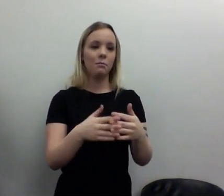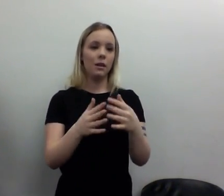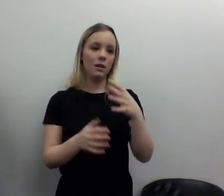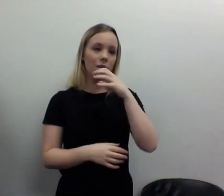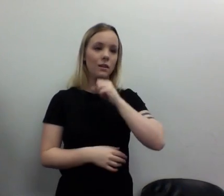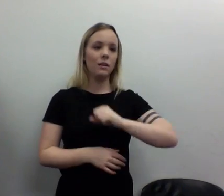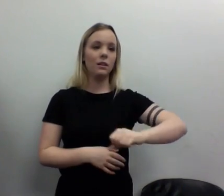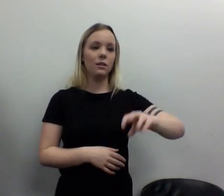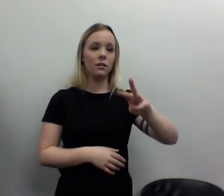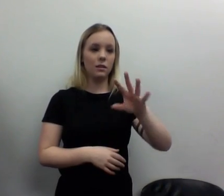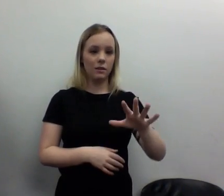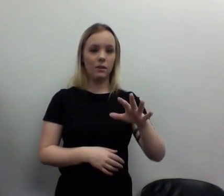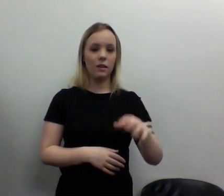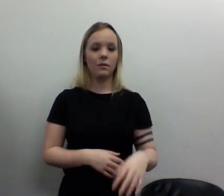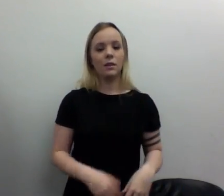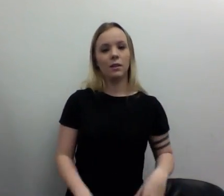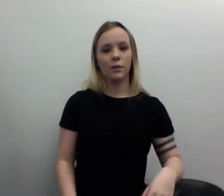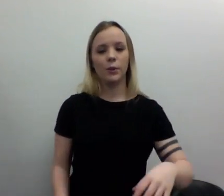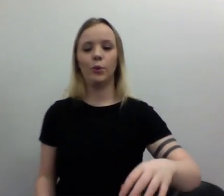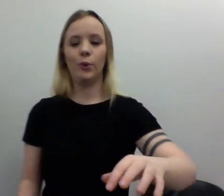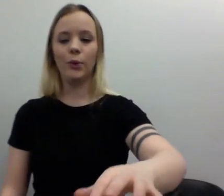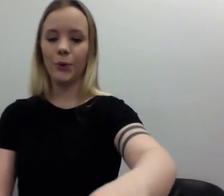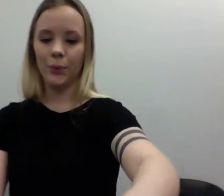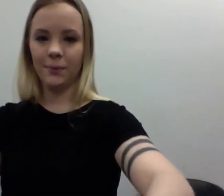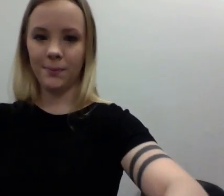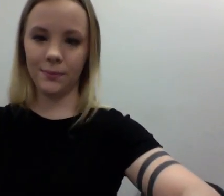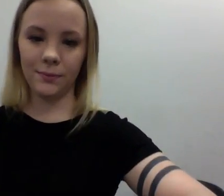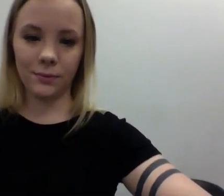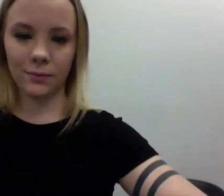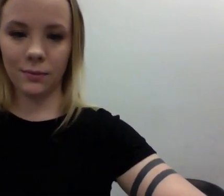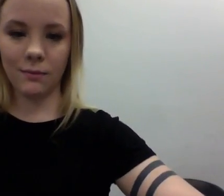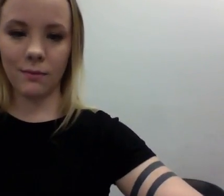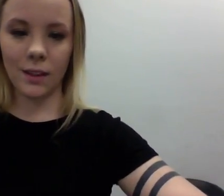Go ahead and stop. This culture of violence is not some theoretical construct.